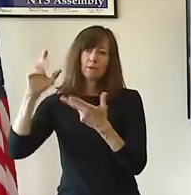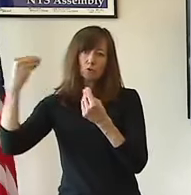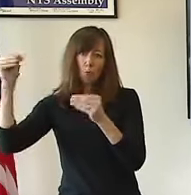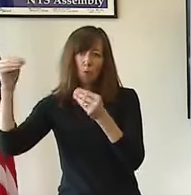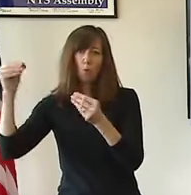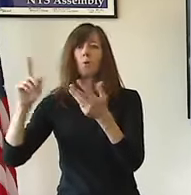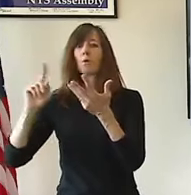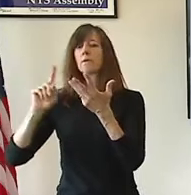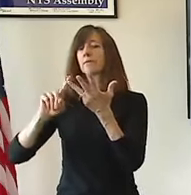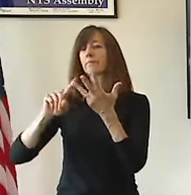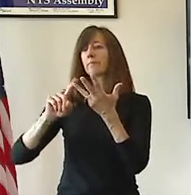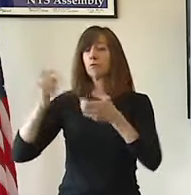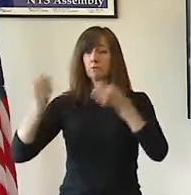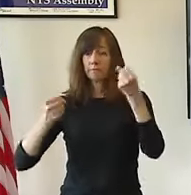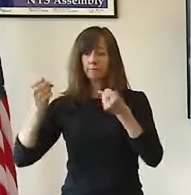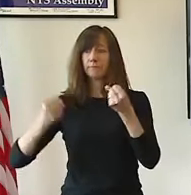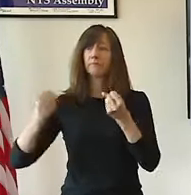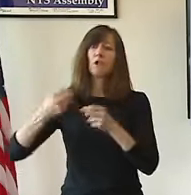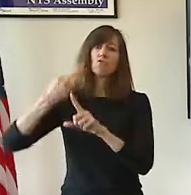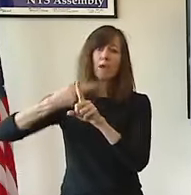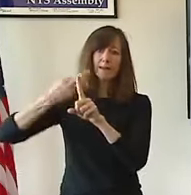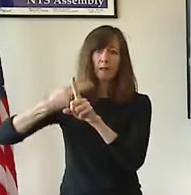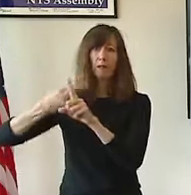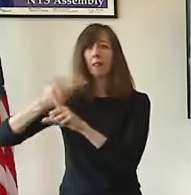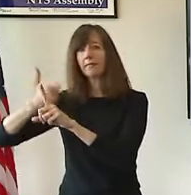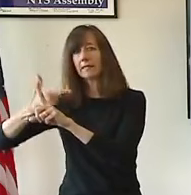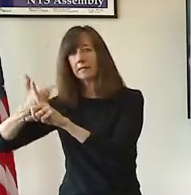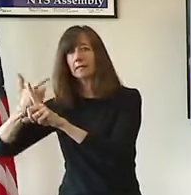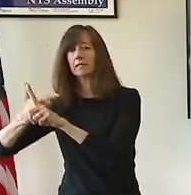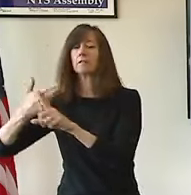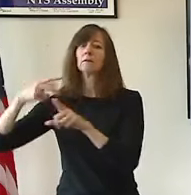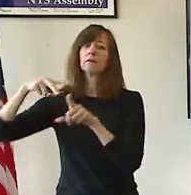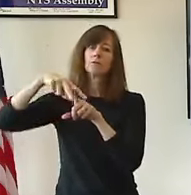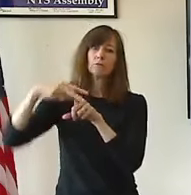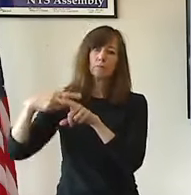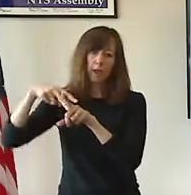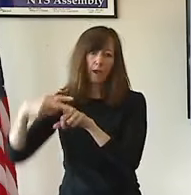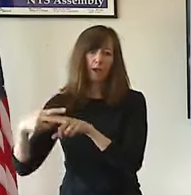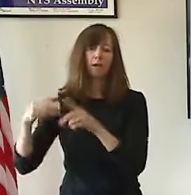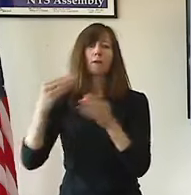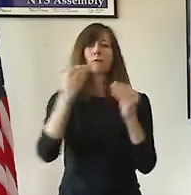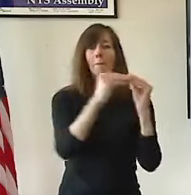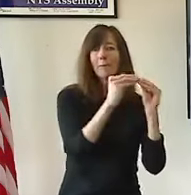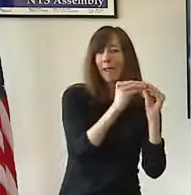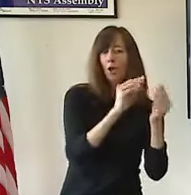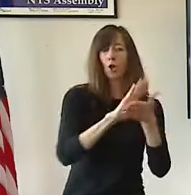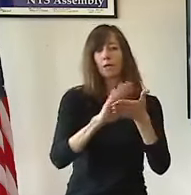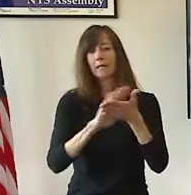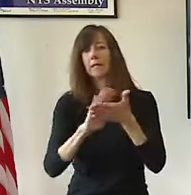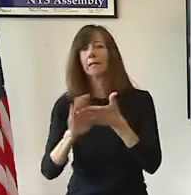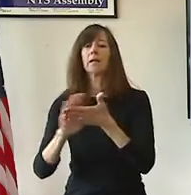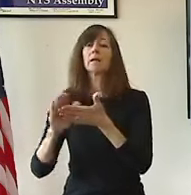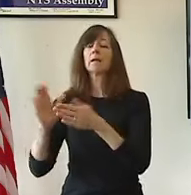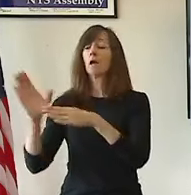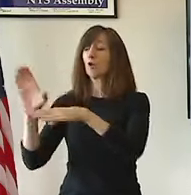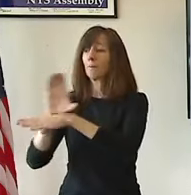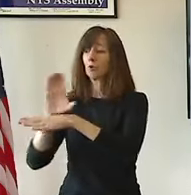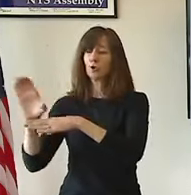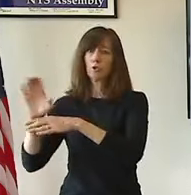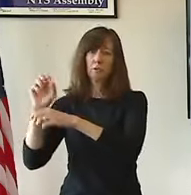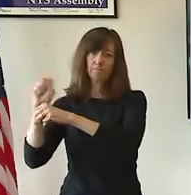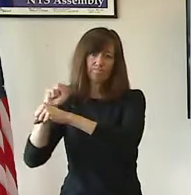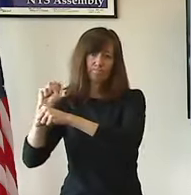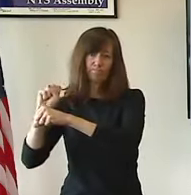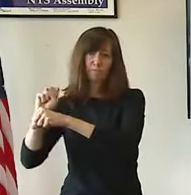rental, as we said, retail rental, repair and cleaning, commercial building management, and hair salons